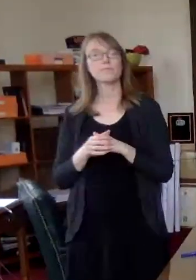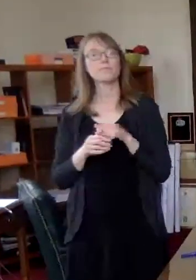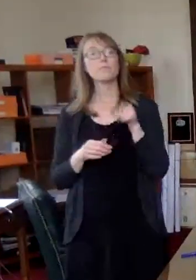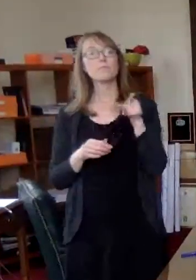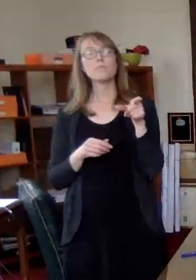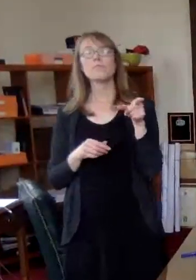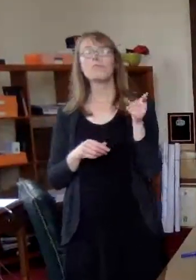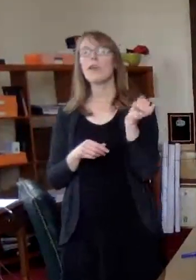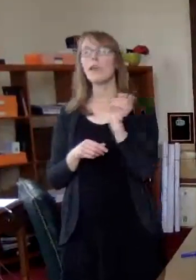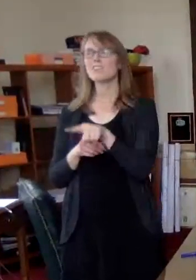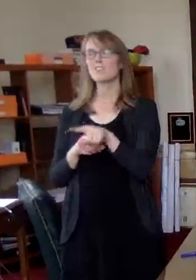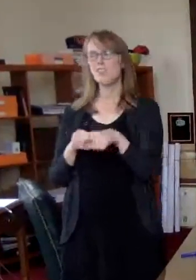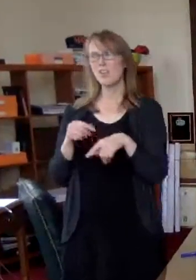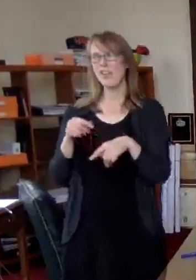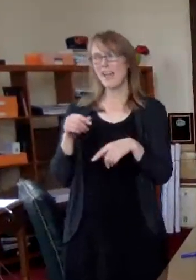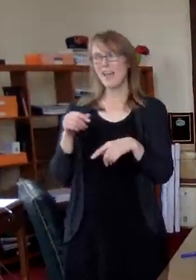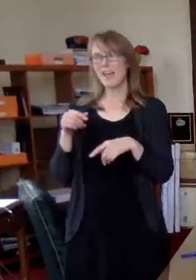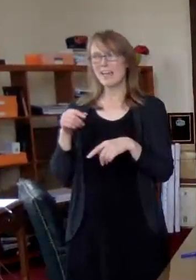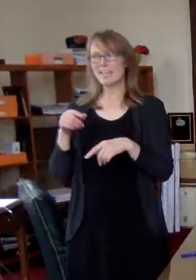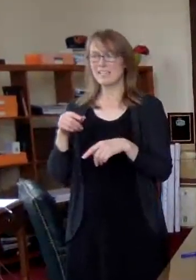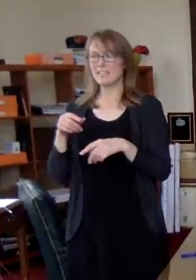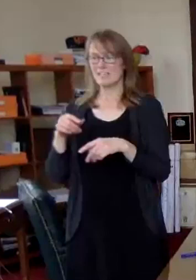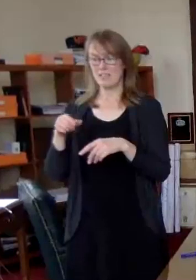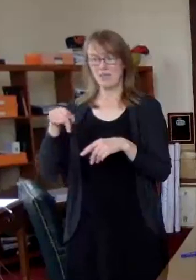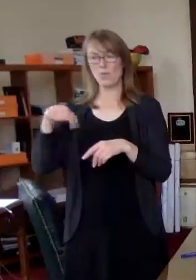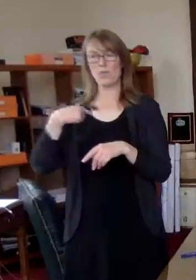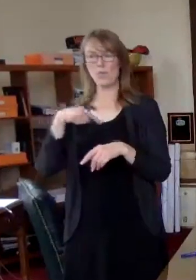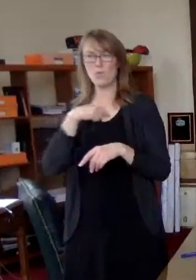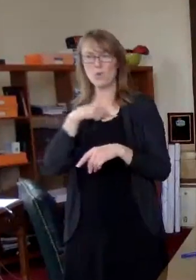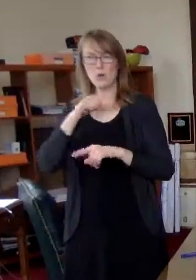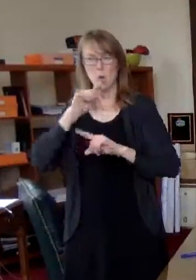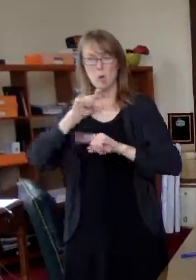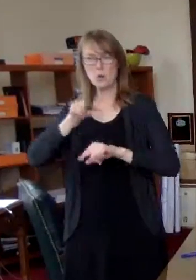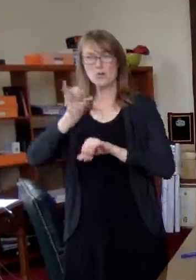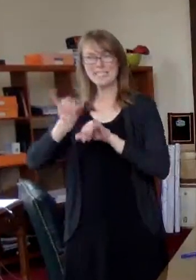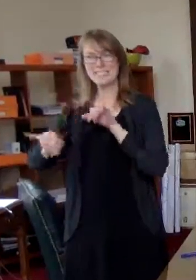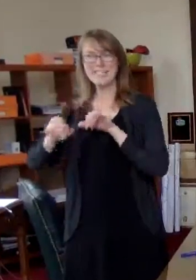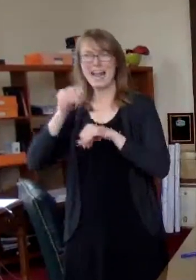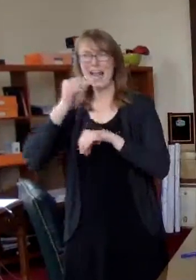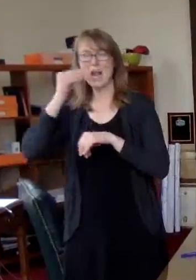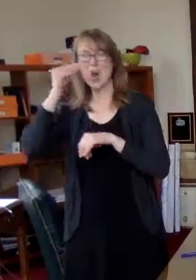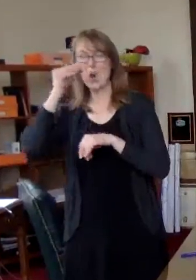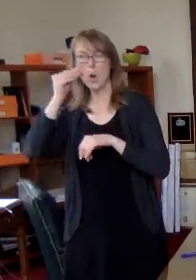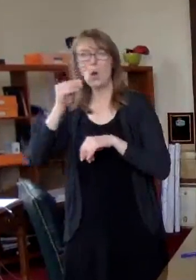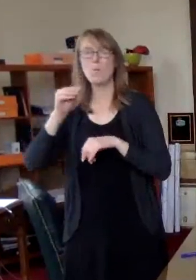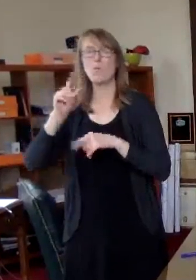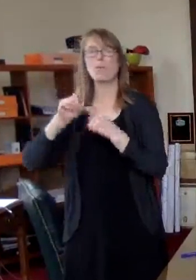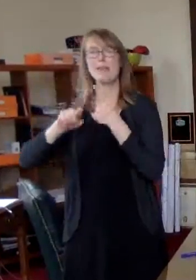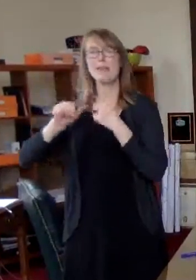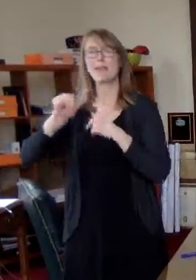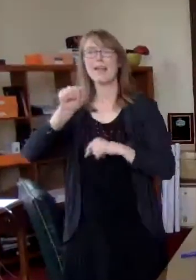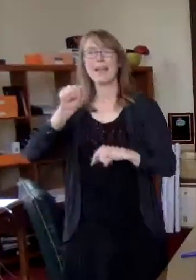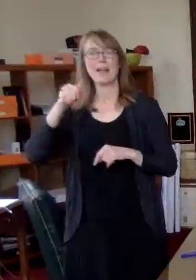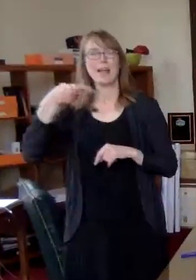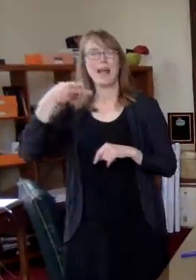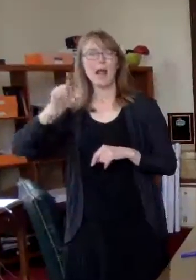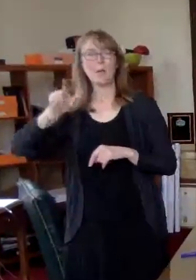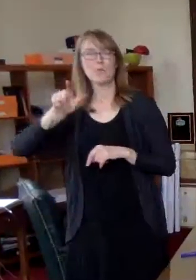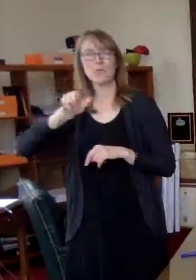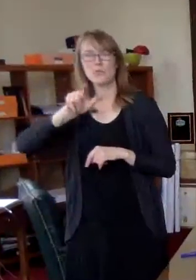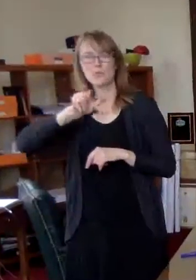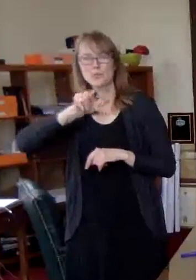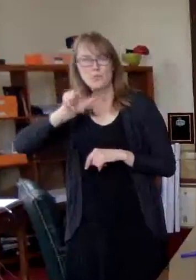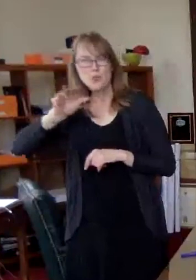I think that's possible, but we don't know the answer to that today. As I mentioned earlier, we are on day 4, just day 4 of the stay-at-home order.